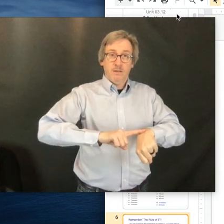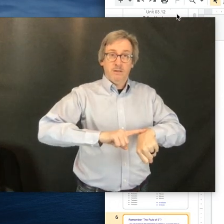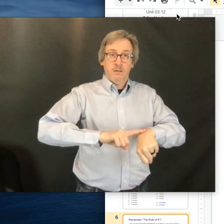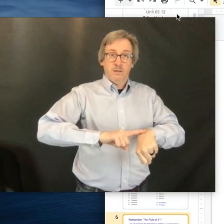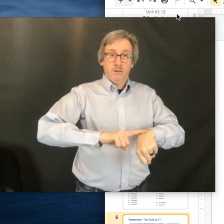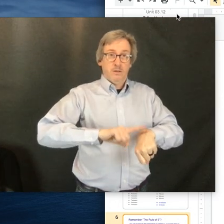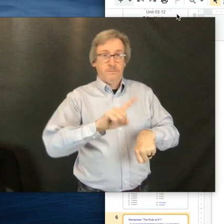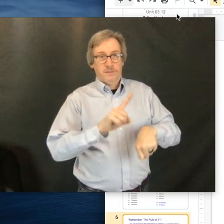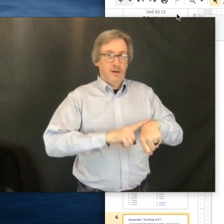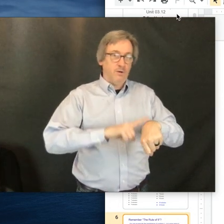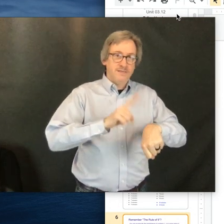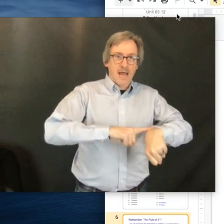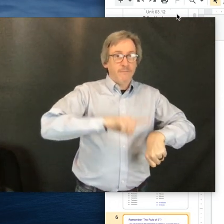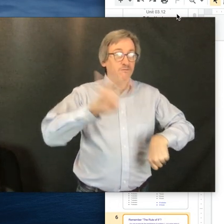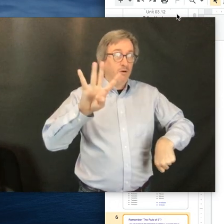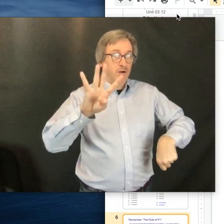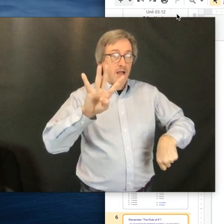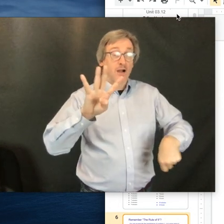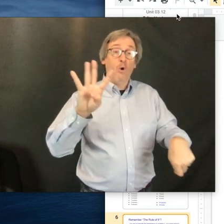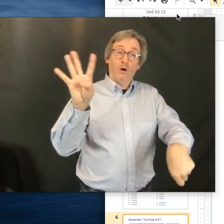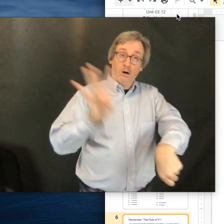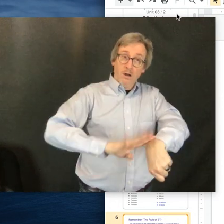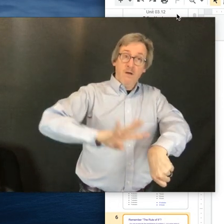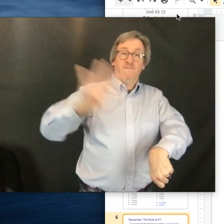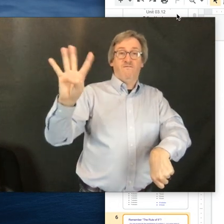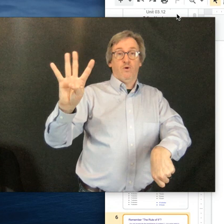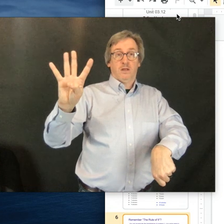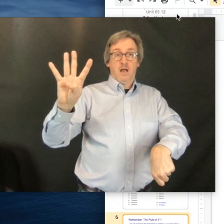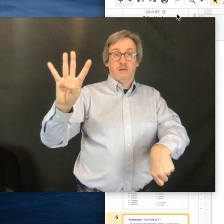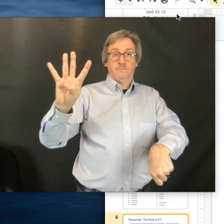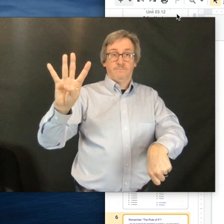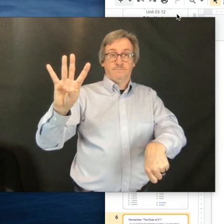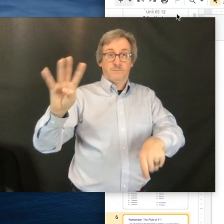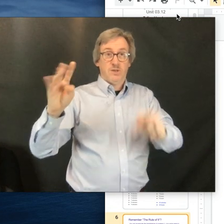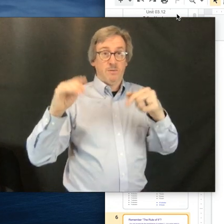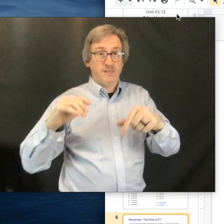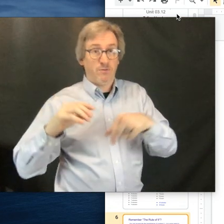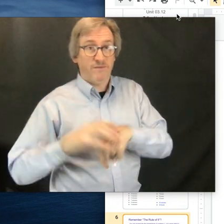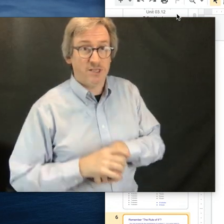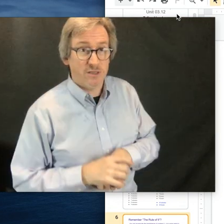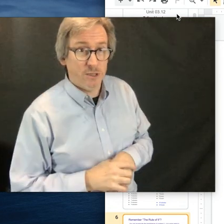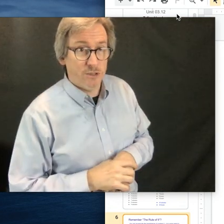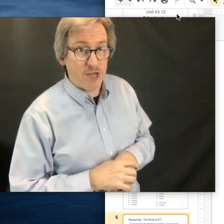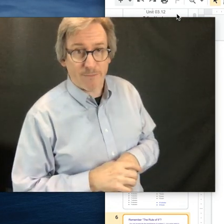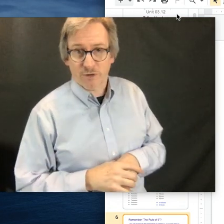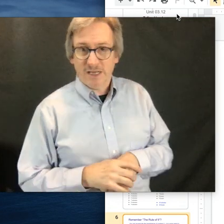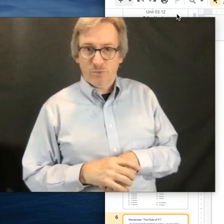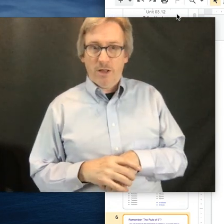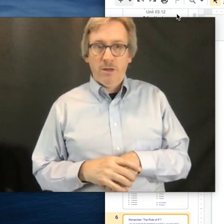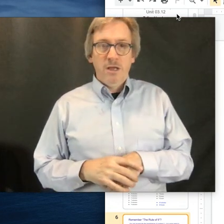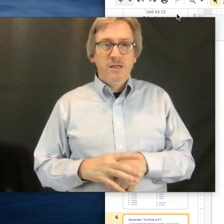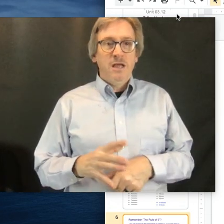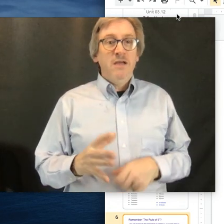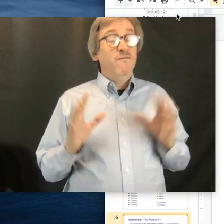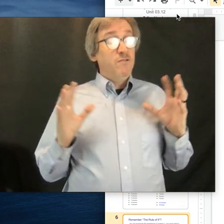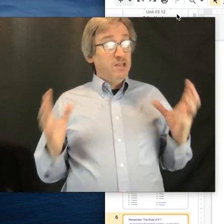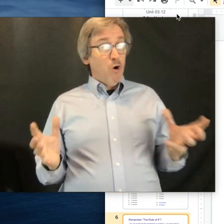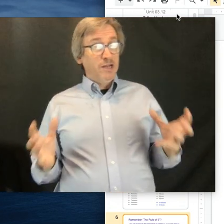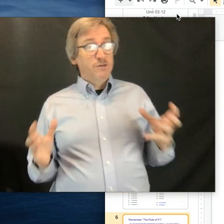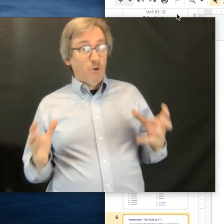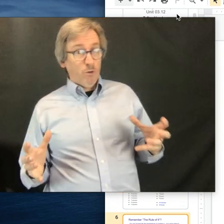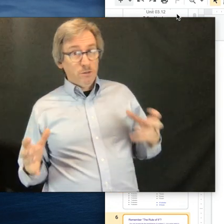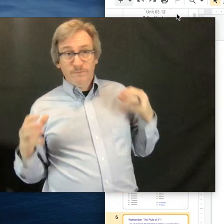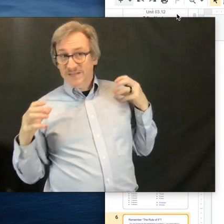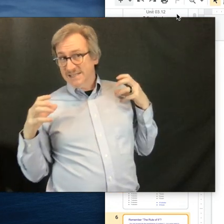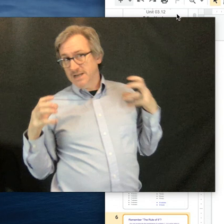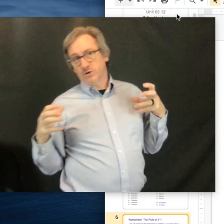time, time 4 o'clock or 4 o'clock. So that was in a previous chapter as well.